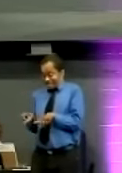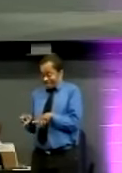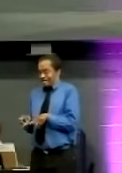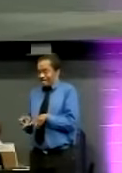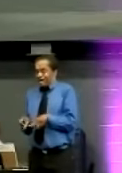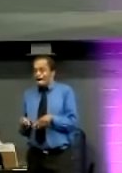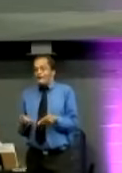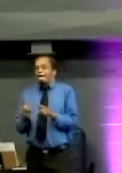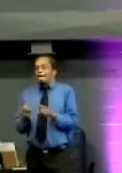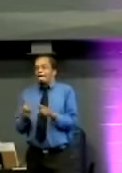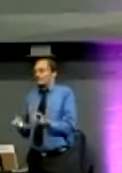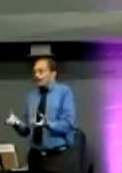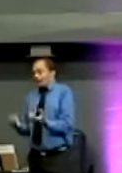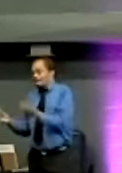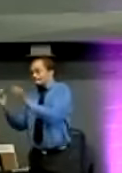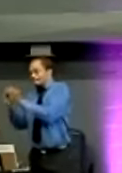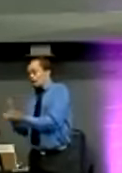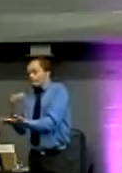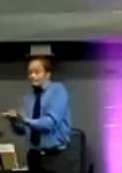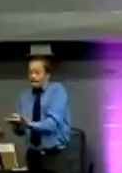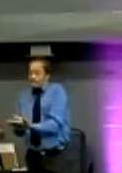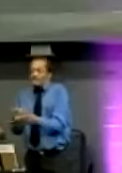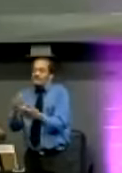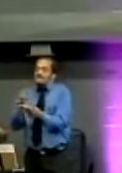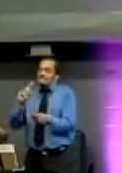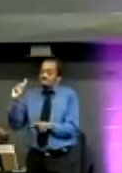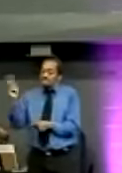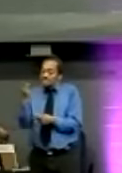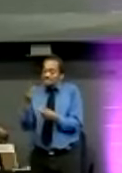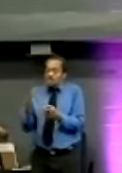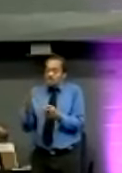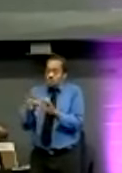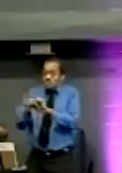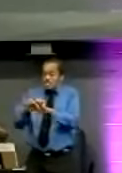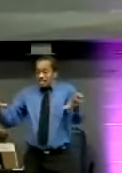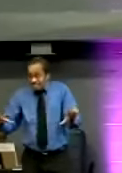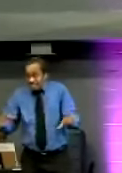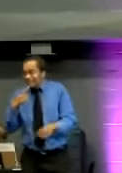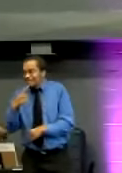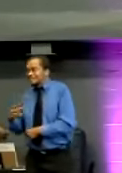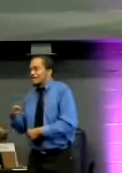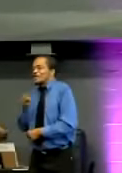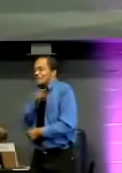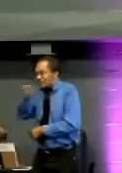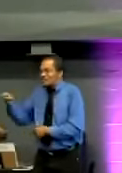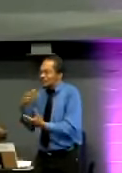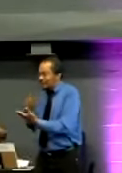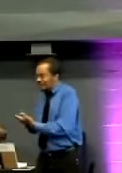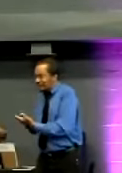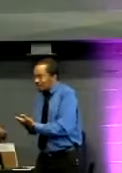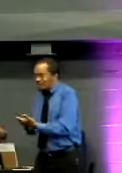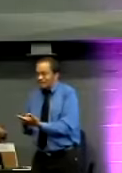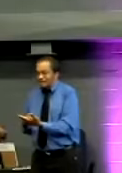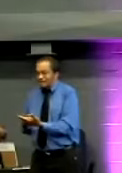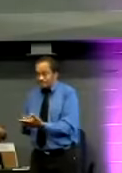more? So the first thing is, you're releasing. You're saying you're good. Now, when you release them from a debt, that